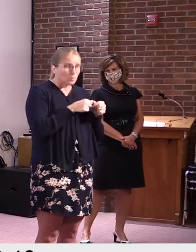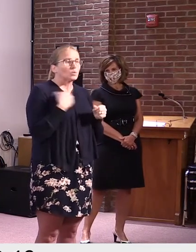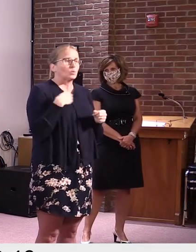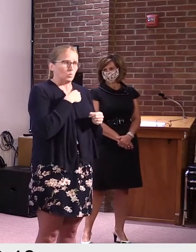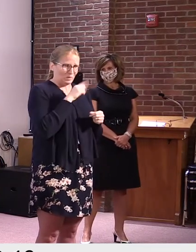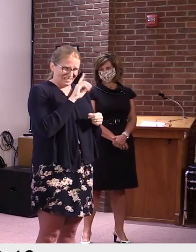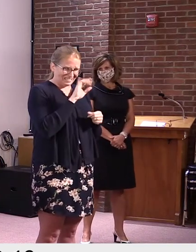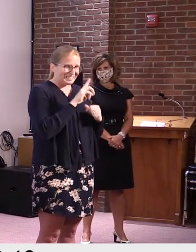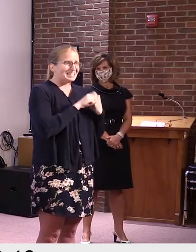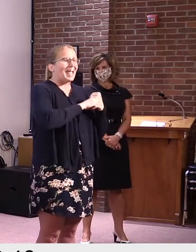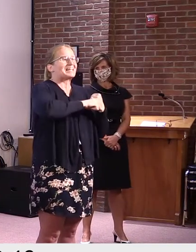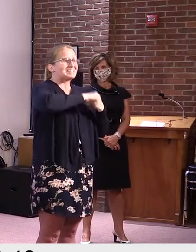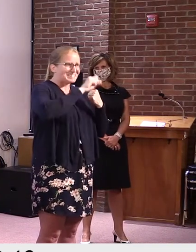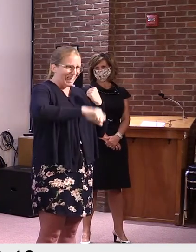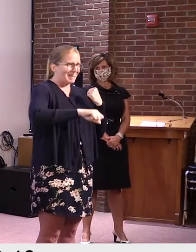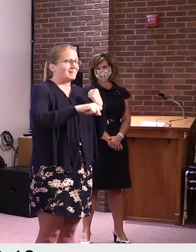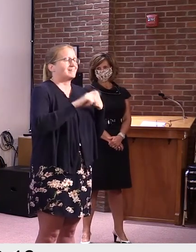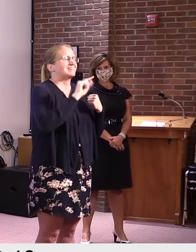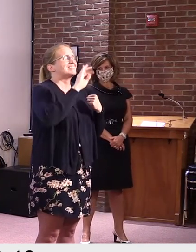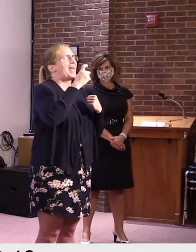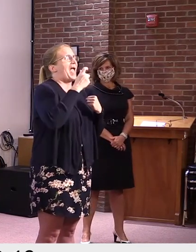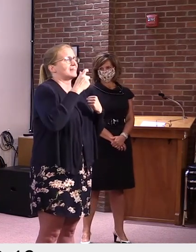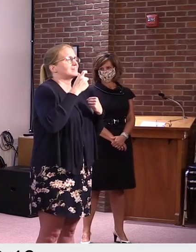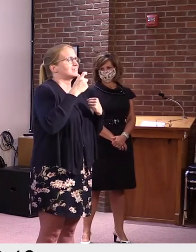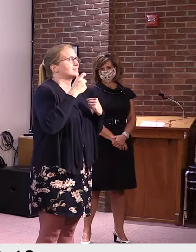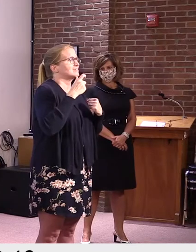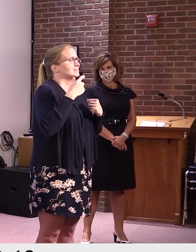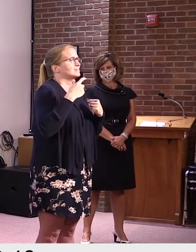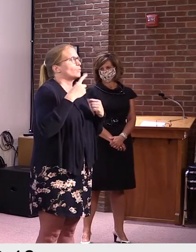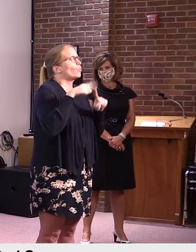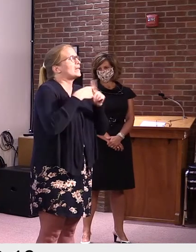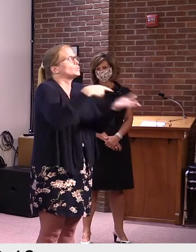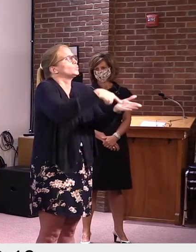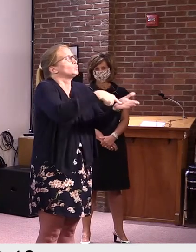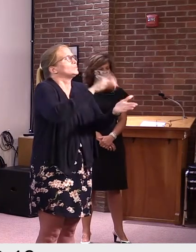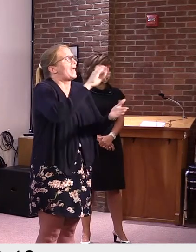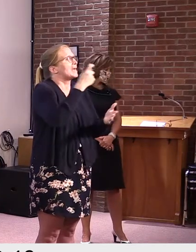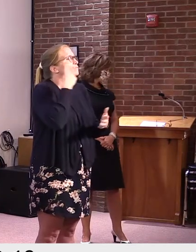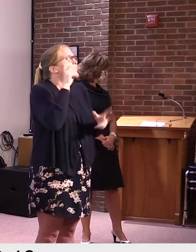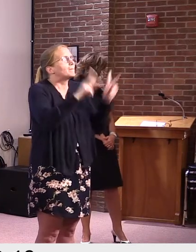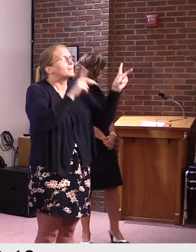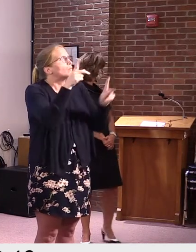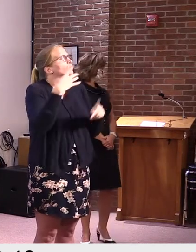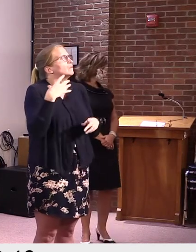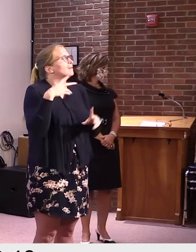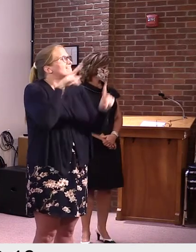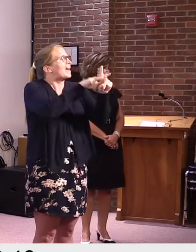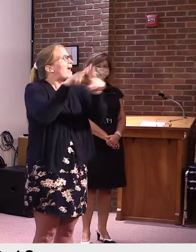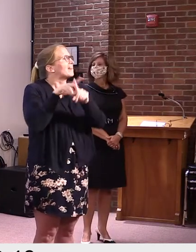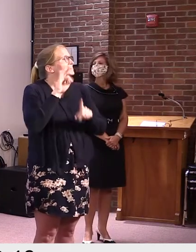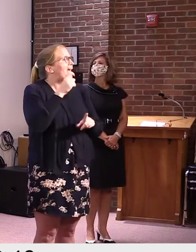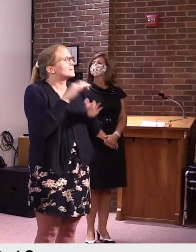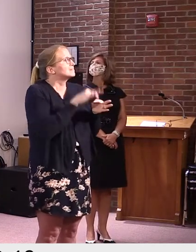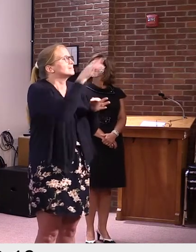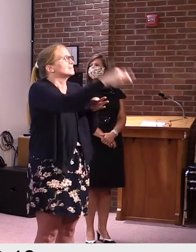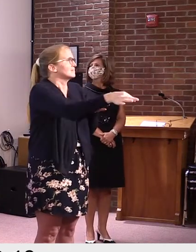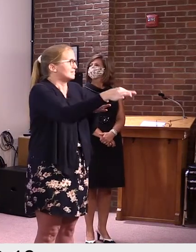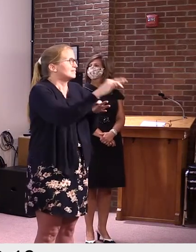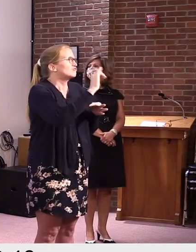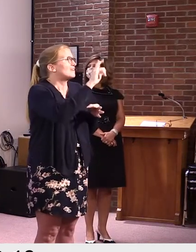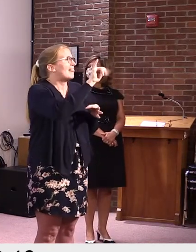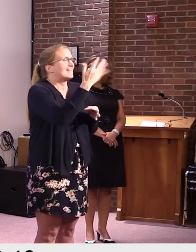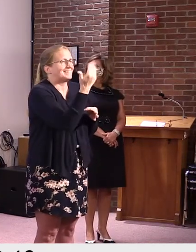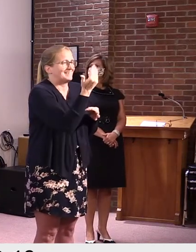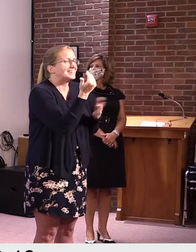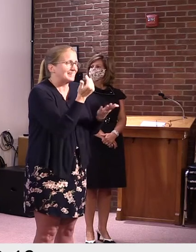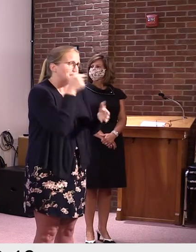extend the filing date. And so that's what's made it a little bit more problematic in terms of how much money revenue is